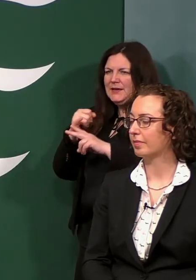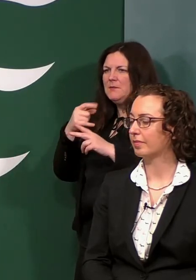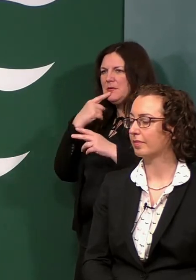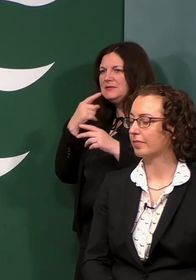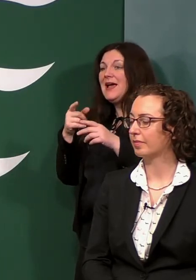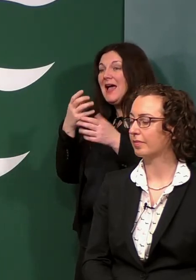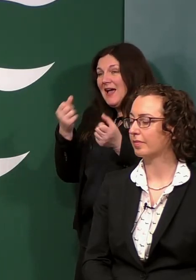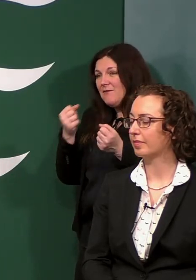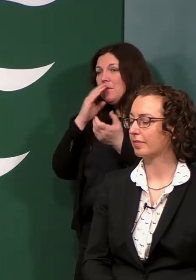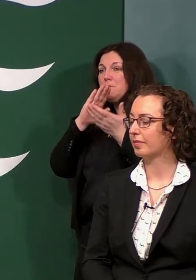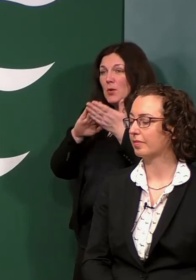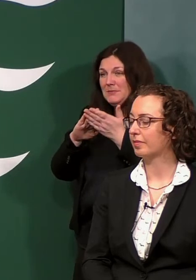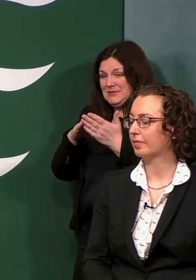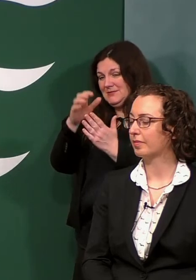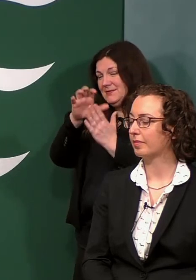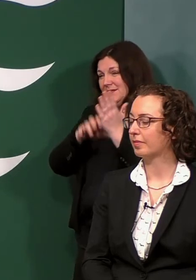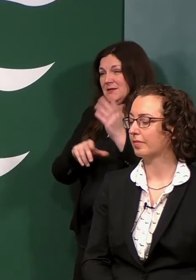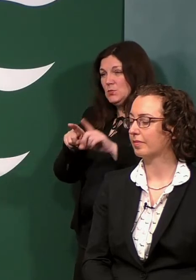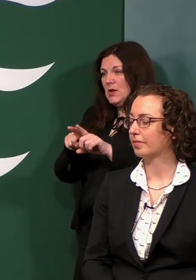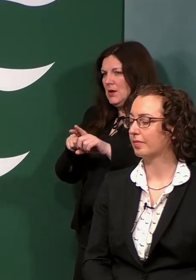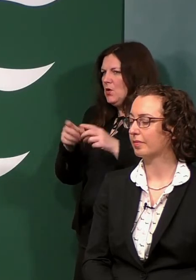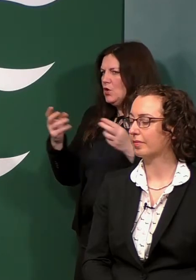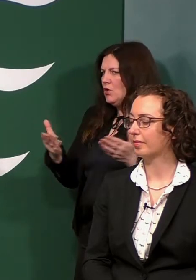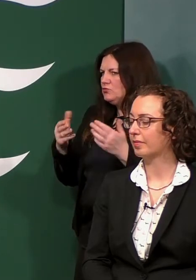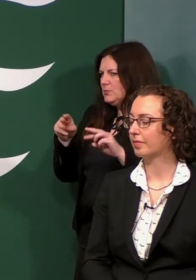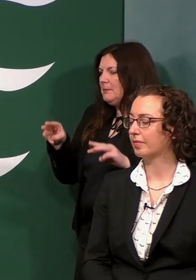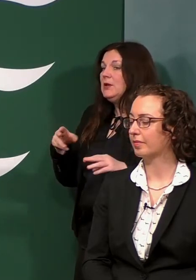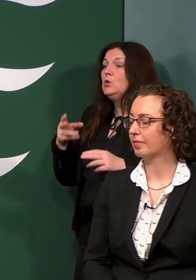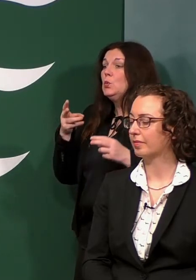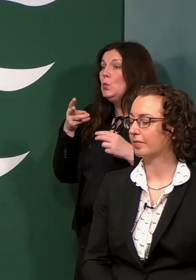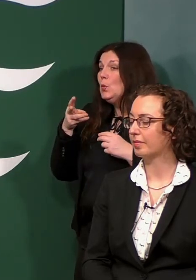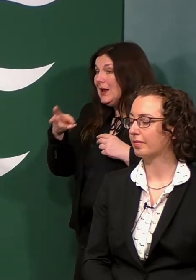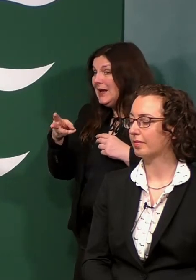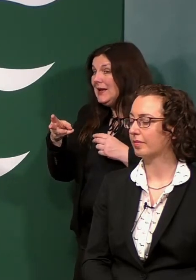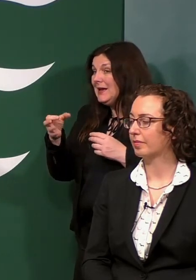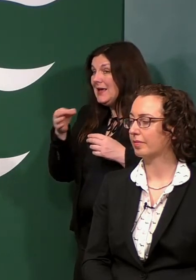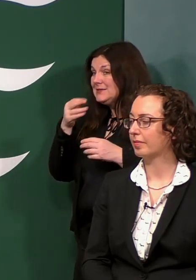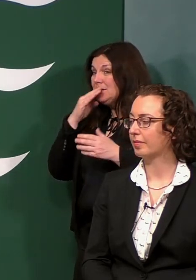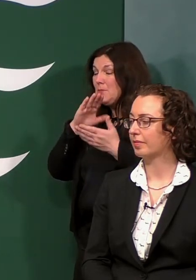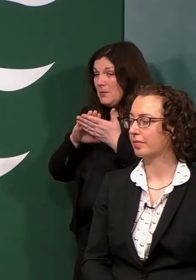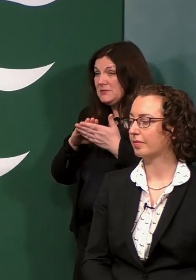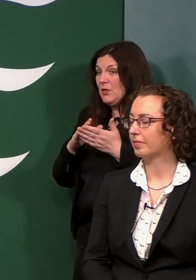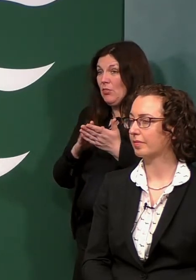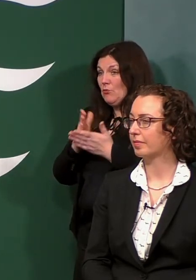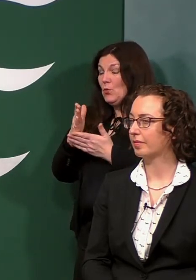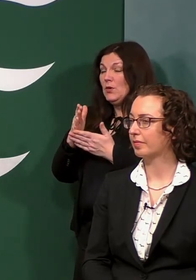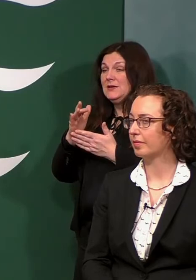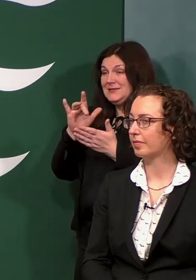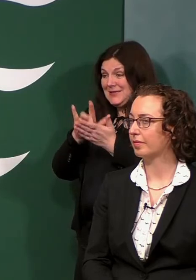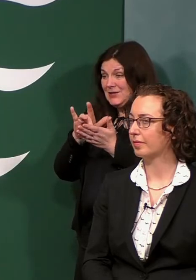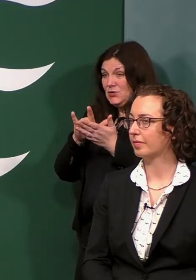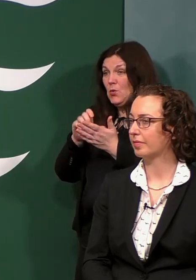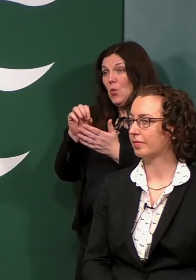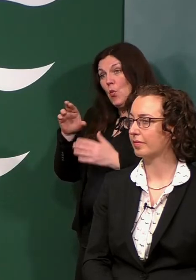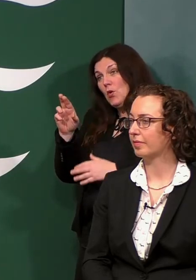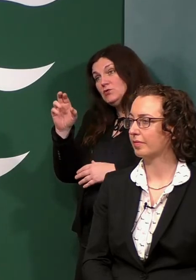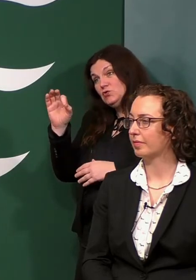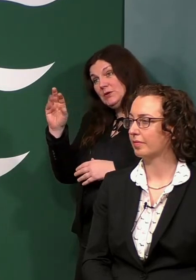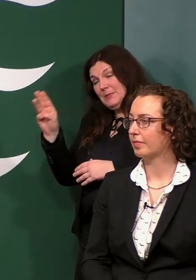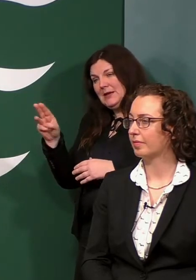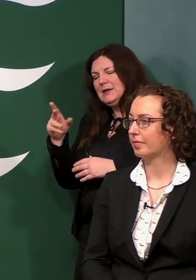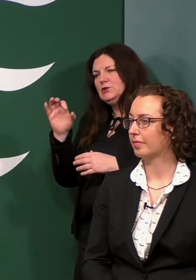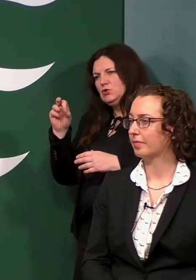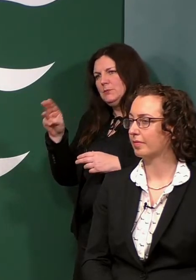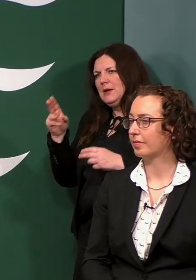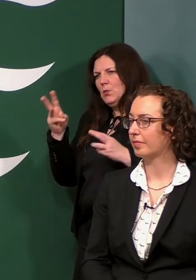So look, what we would say is encourage people, as we've said earlier, you will get an appointment through your vaccination centre or your GP, and GPs now are really going